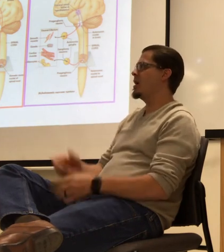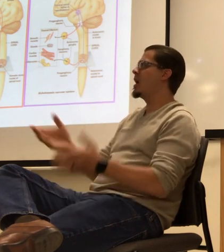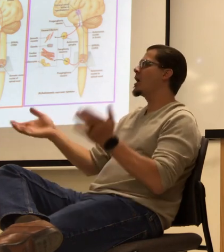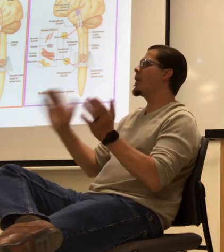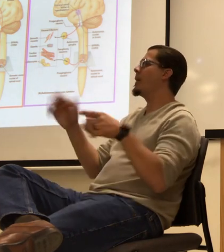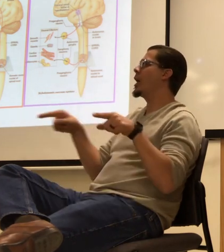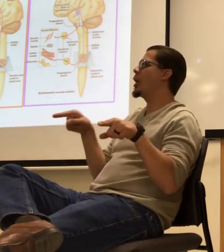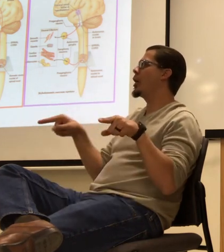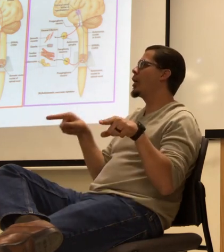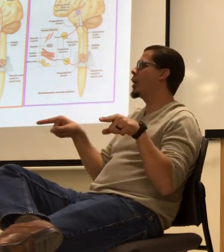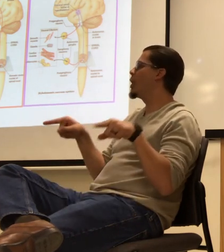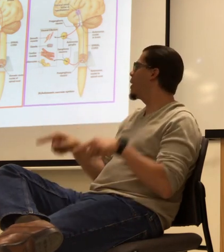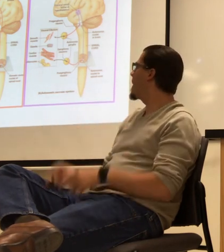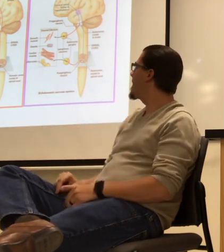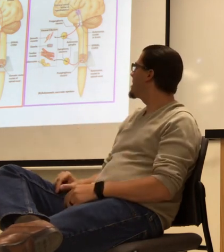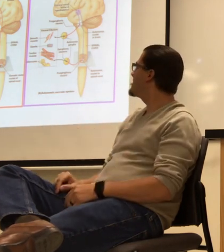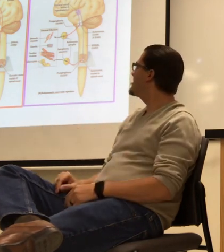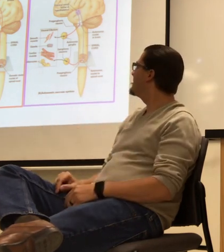side-by-side comparison of